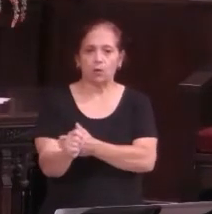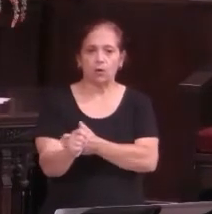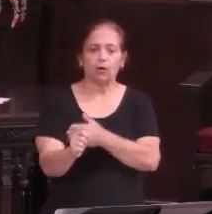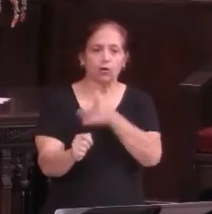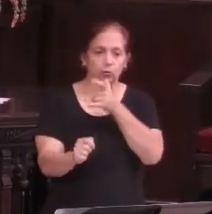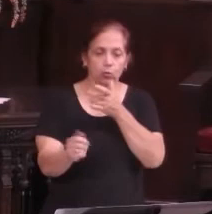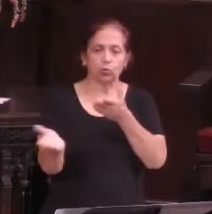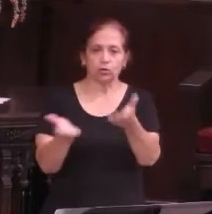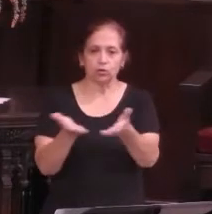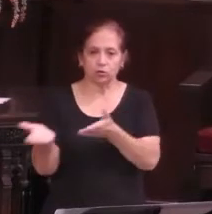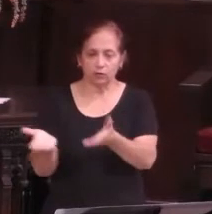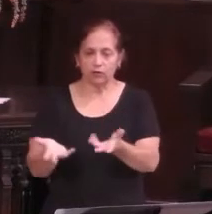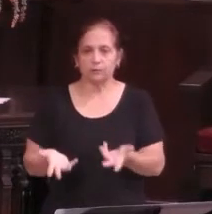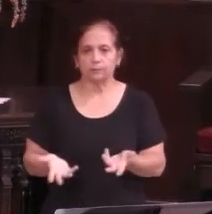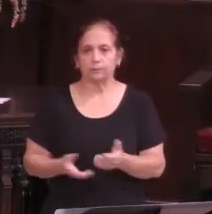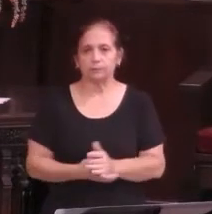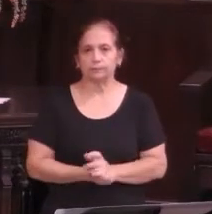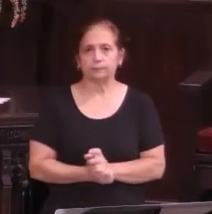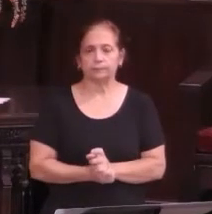to serve.